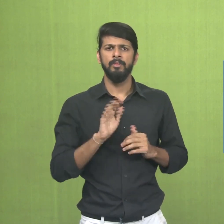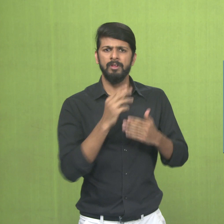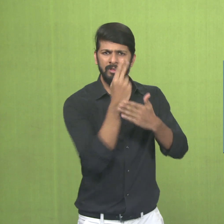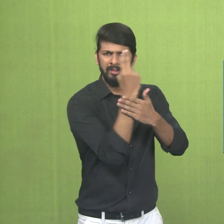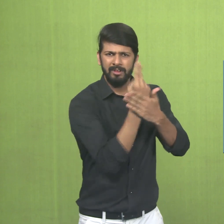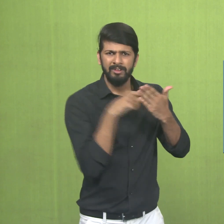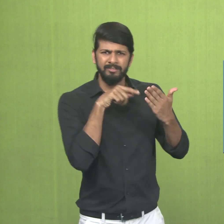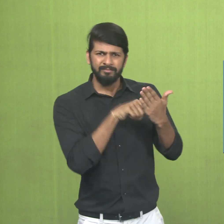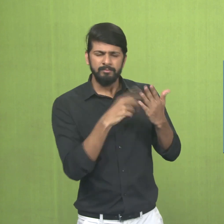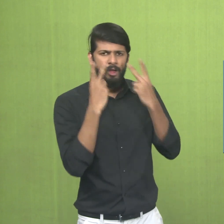third Subhadra.